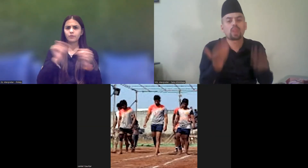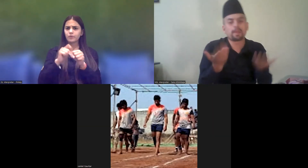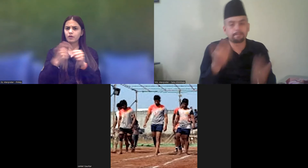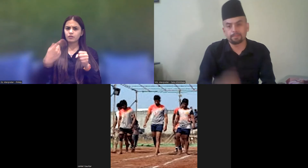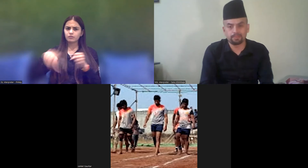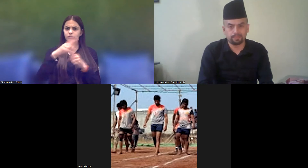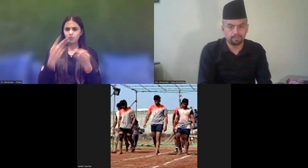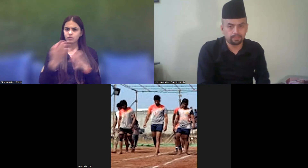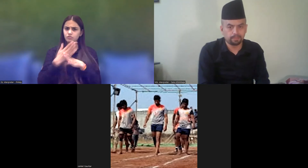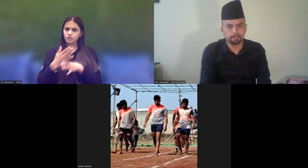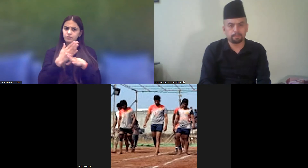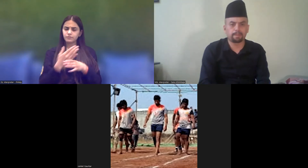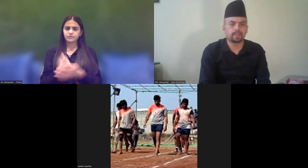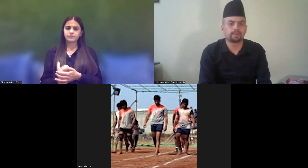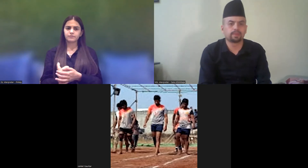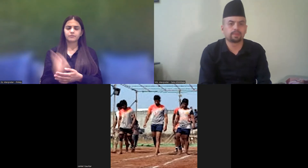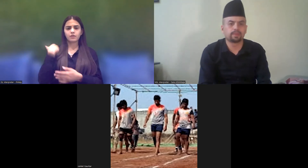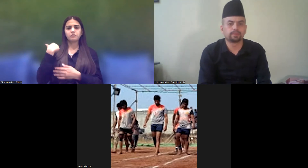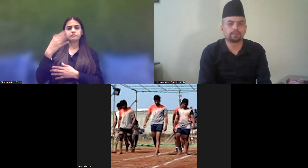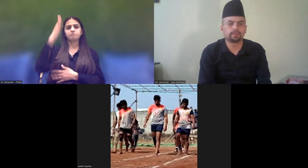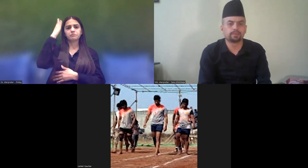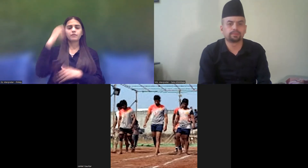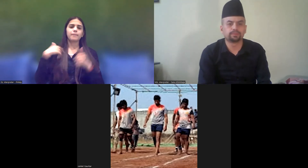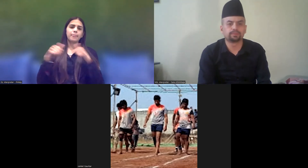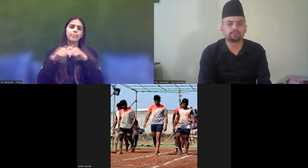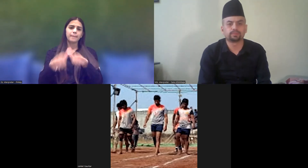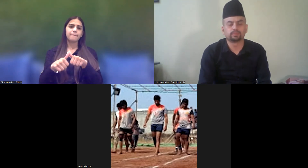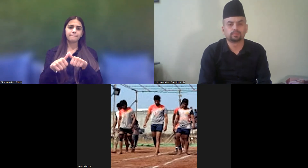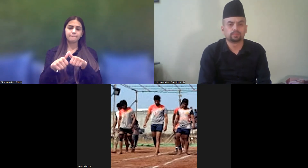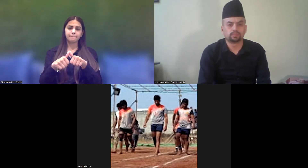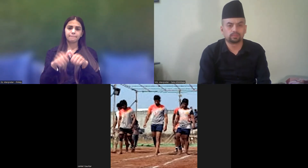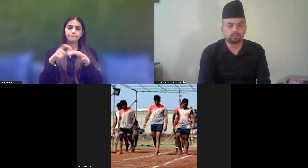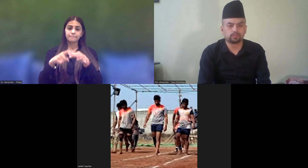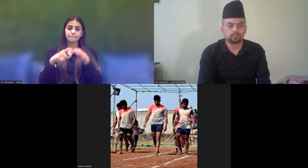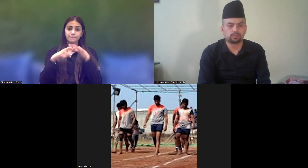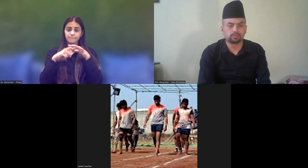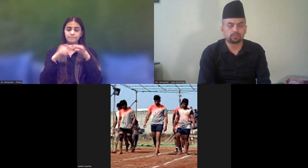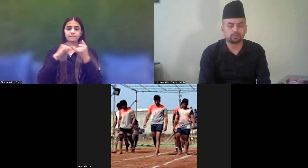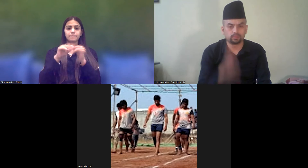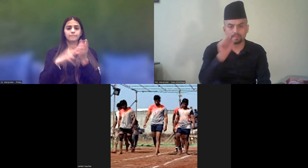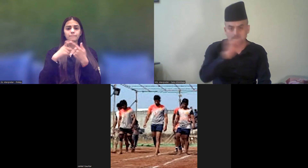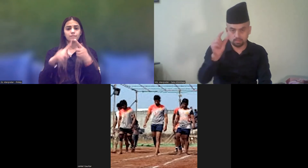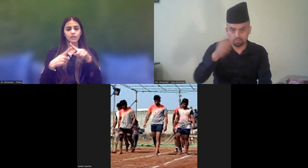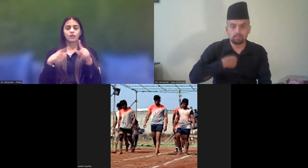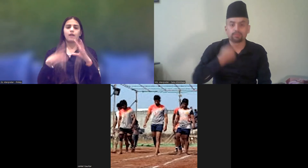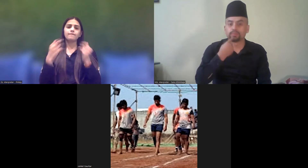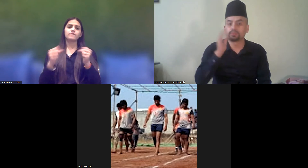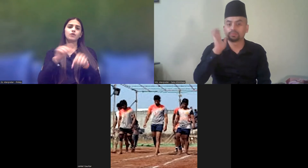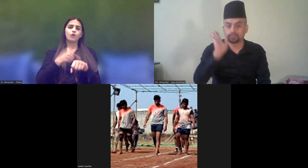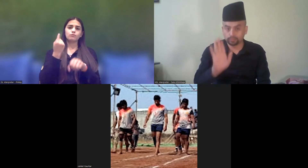please? I'm here, so I'll just respond to this question. Sanket, there is a great opportunity for us